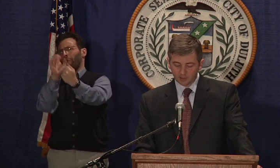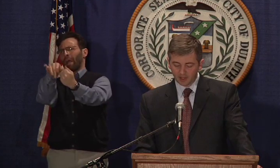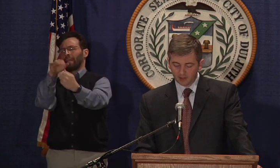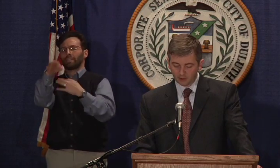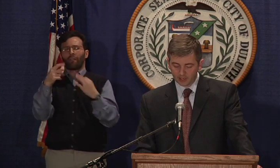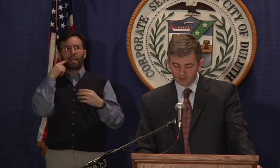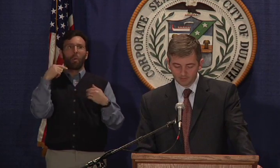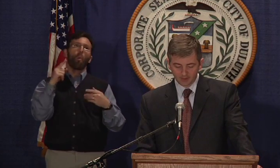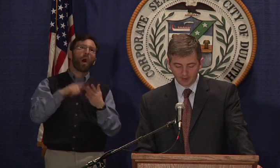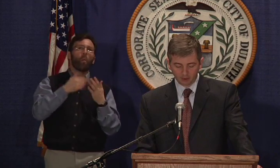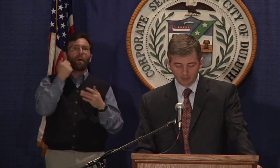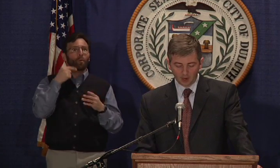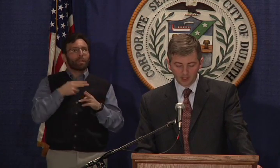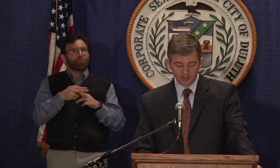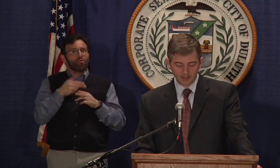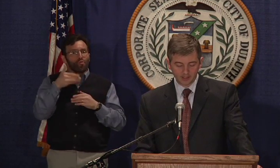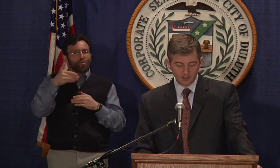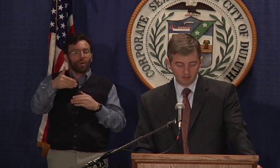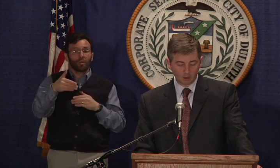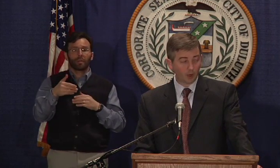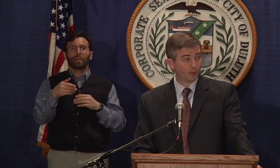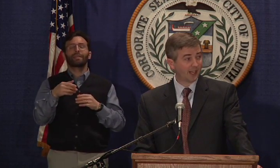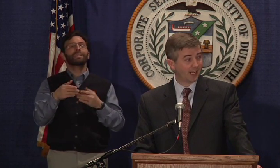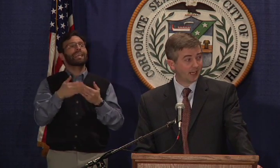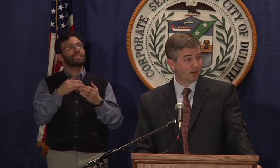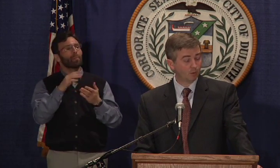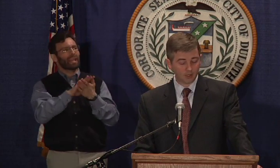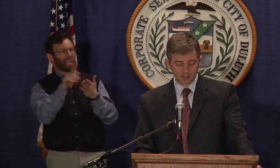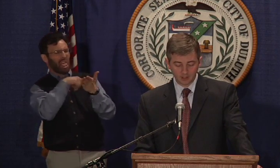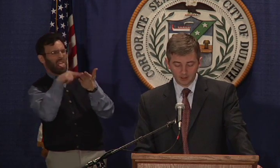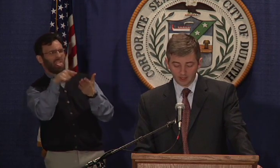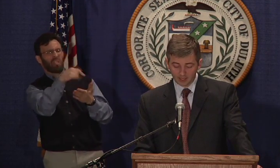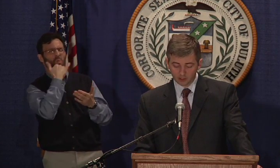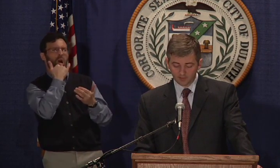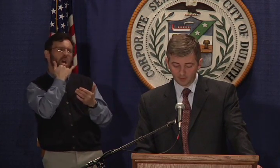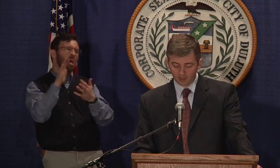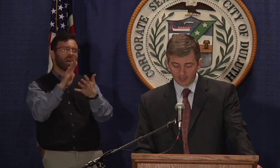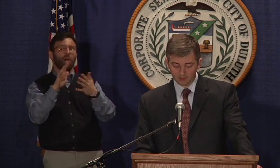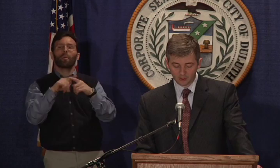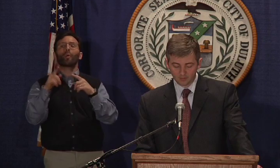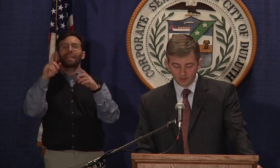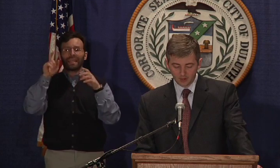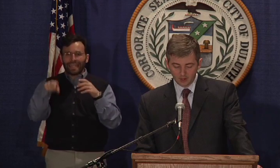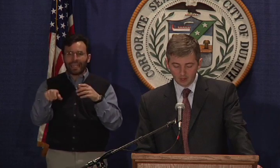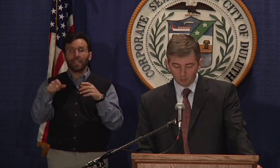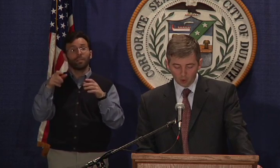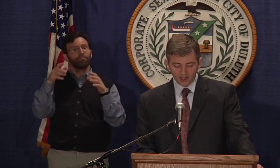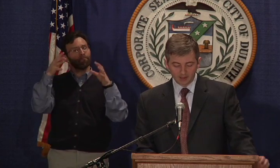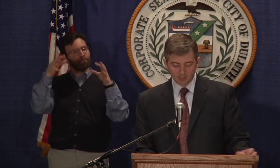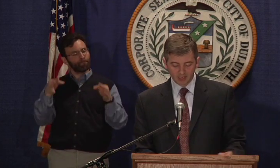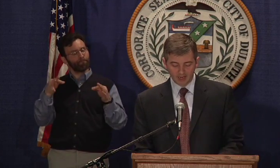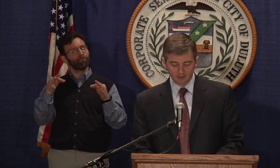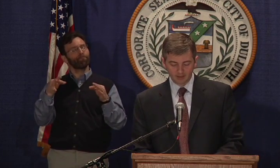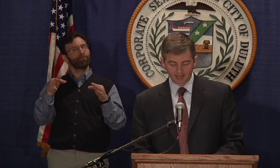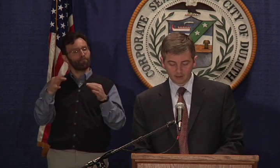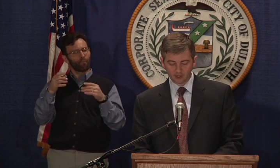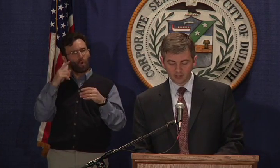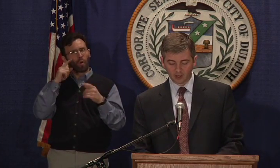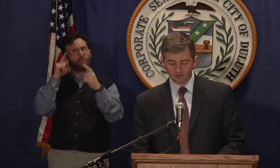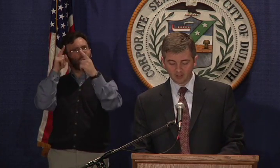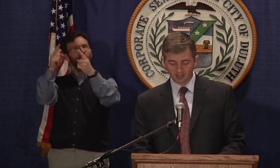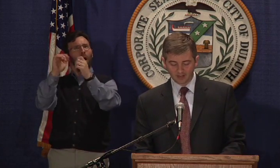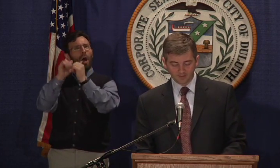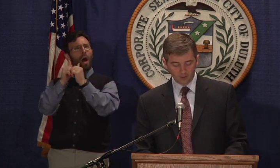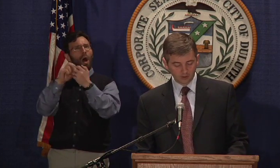It's easy to be the critic and play politics, but what we needed was leadership from the council. More times than not, the